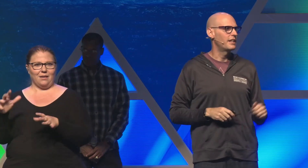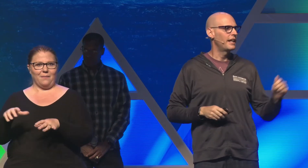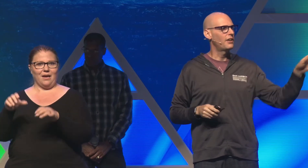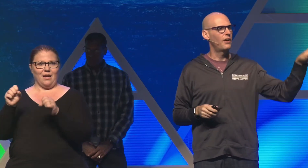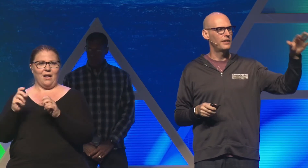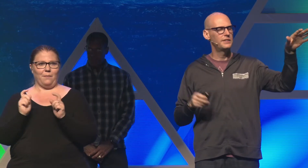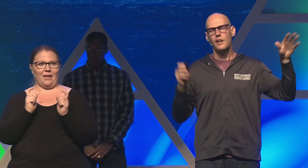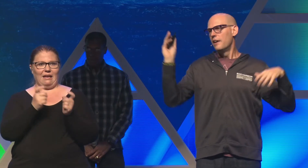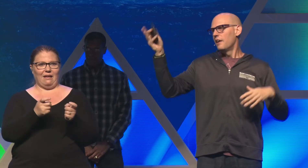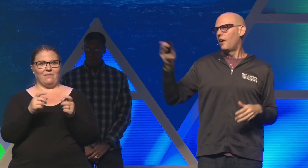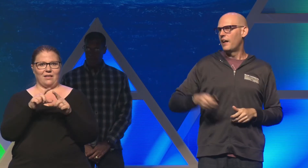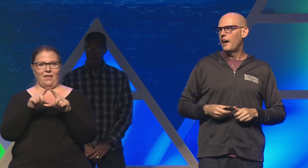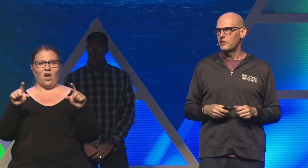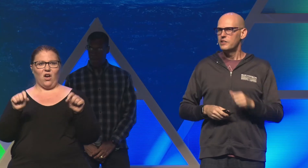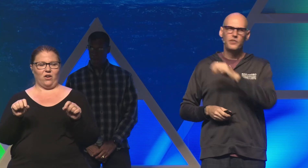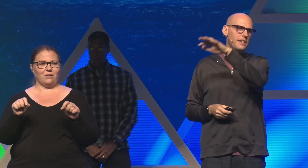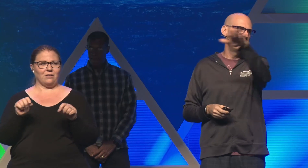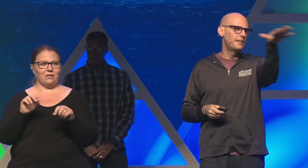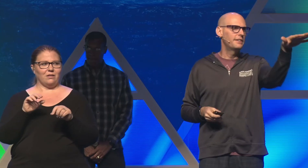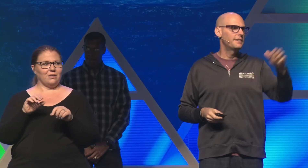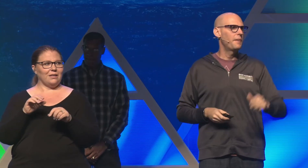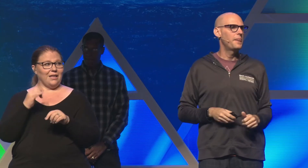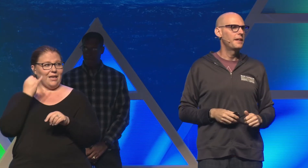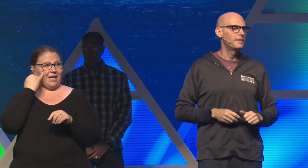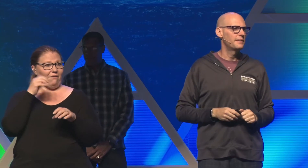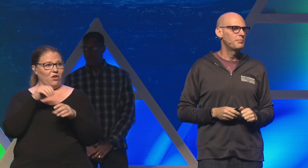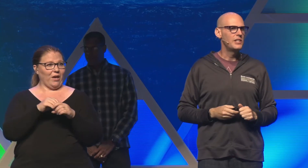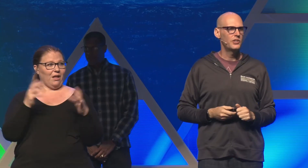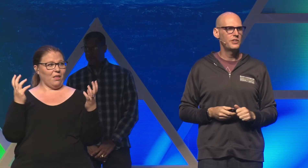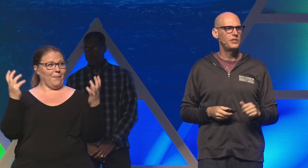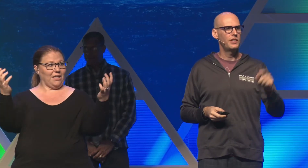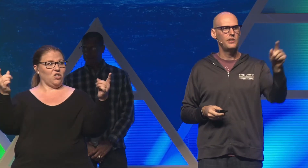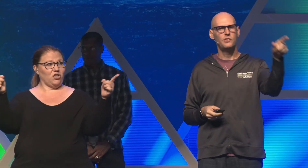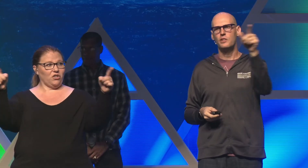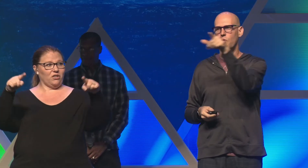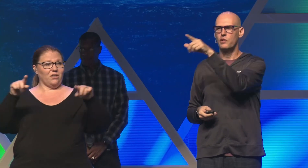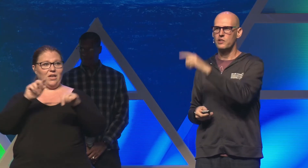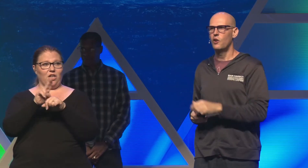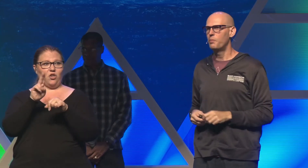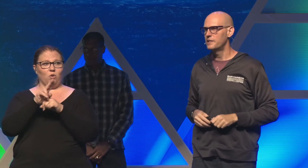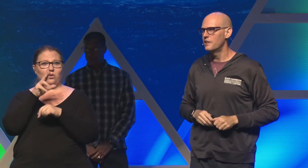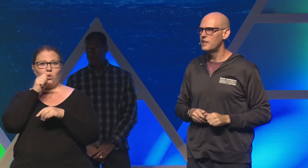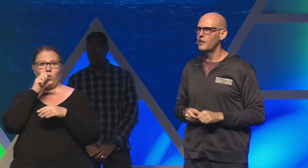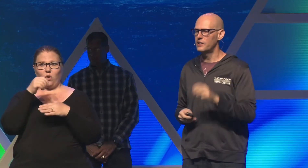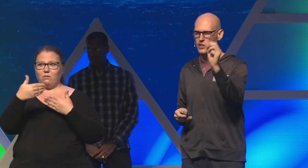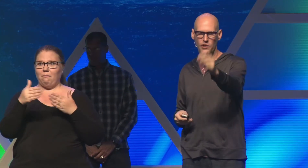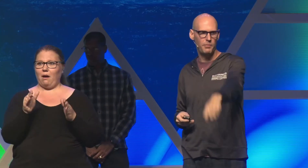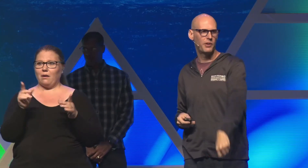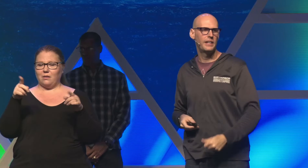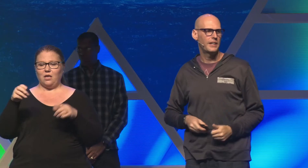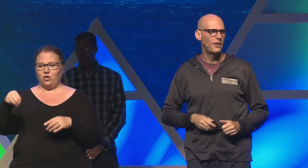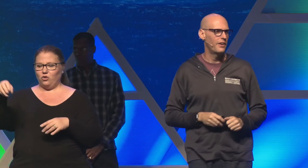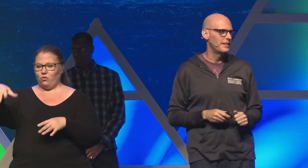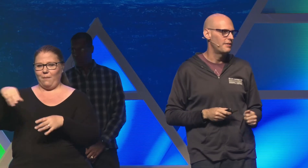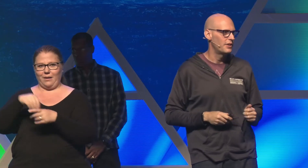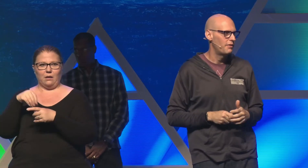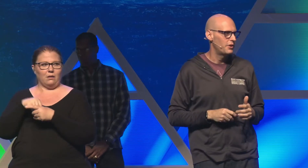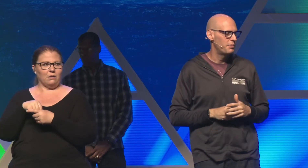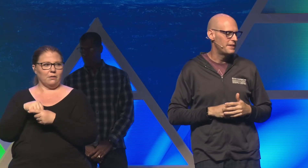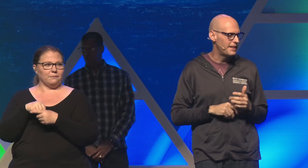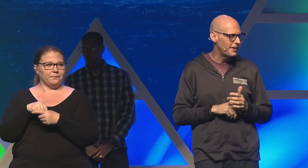and your Connect cards on the aisles. If you're in the bleachers, you can use the orange Hope is Here kiosk to drop your Connect card and